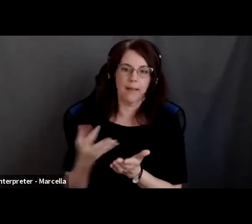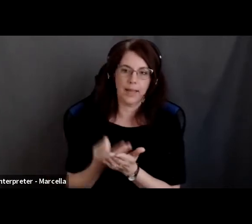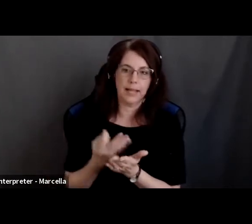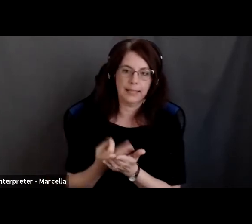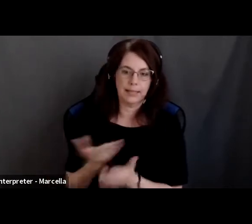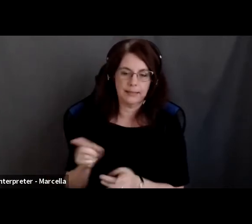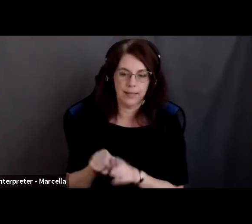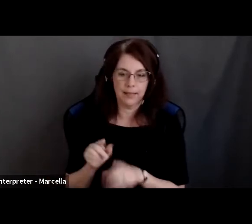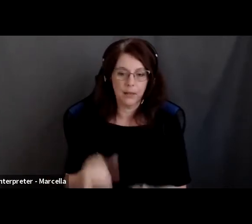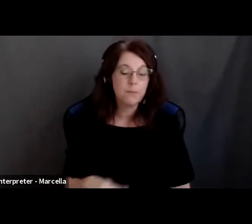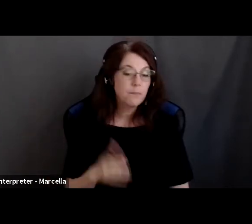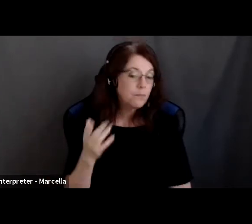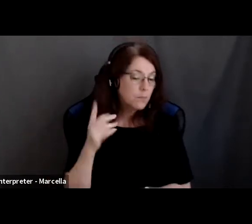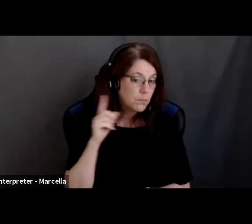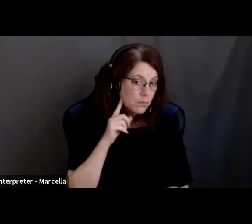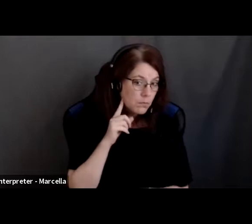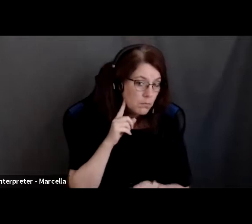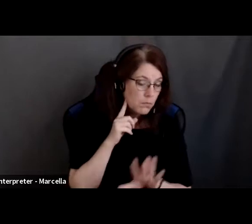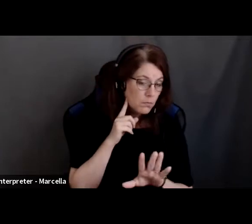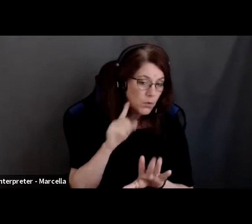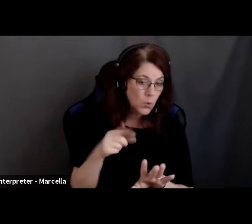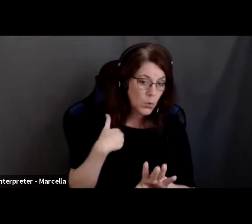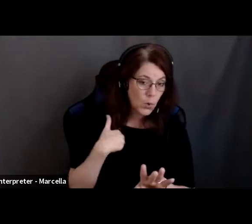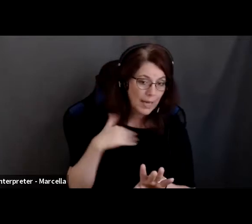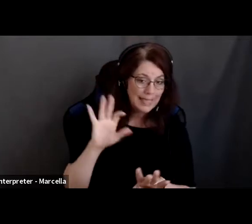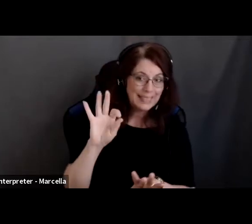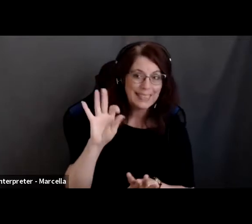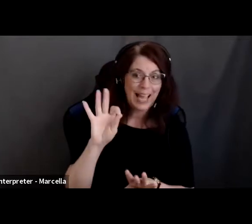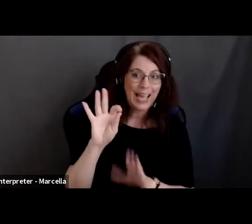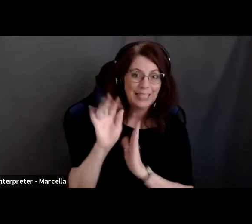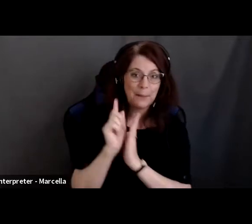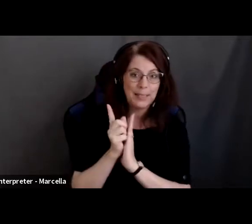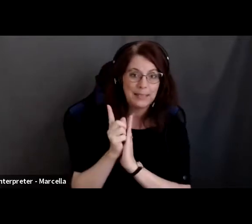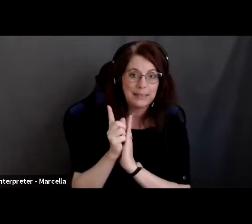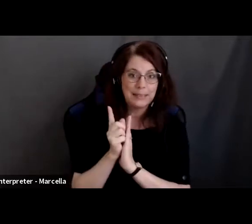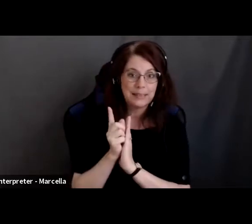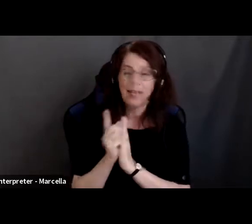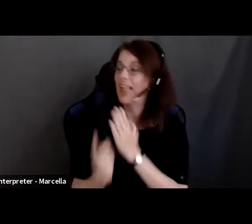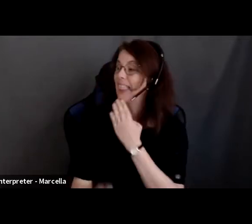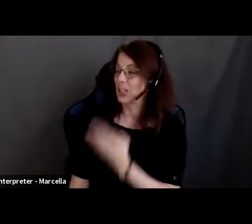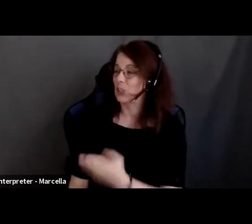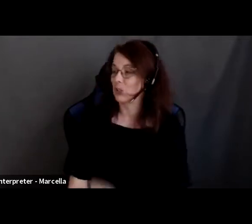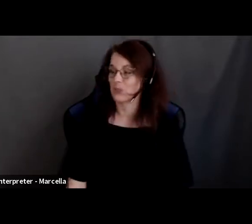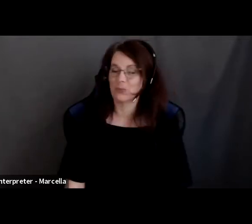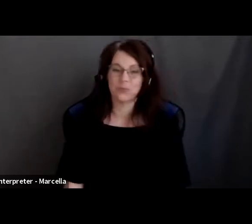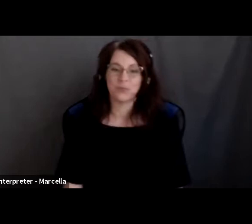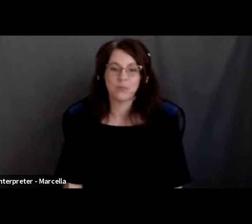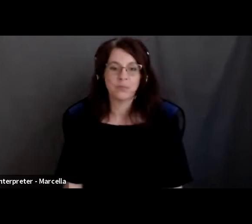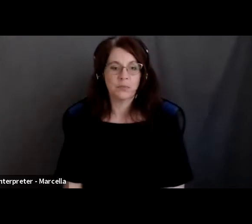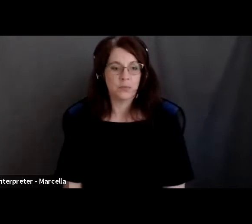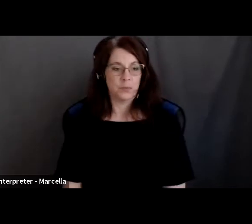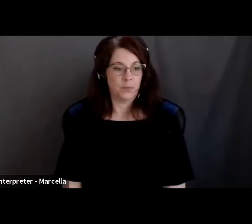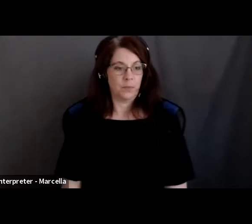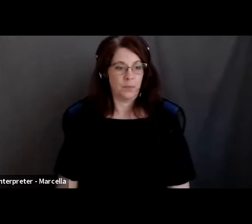there are, yes. I just want to note that you have about 9 minutes. Thank you. All right,